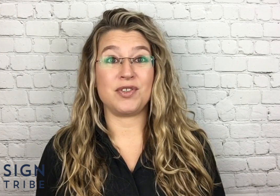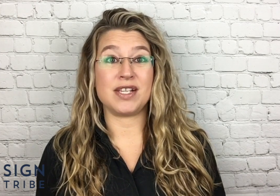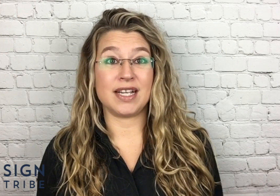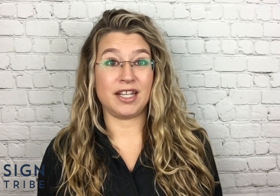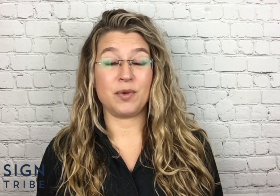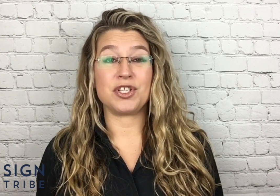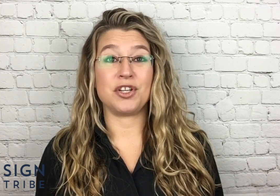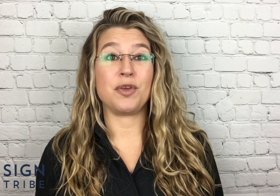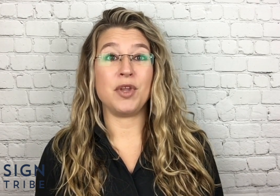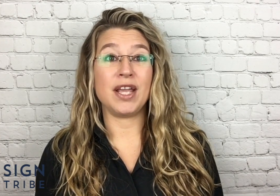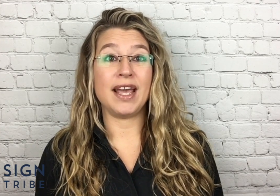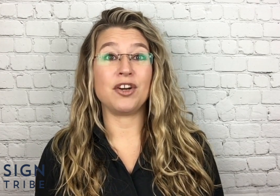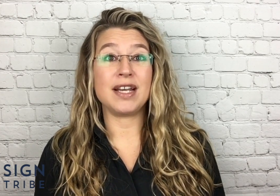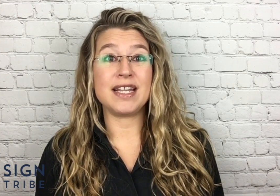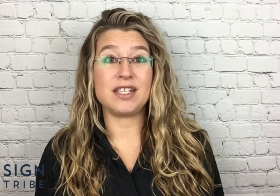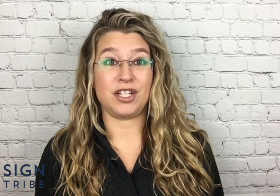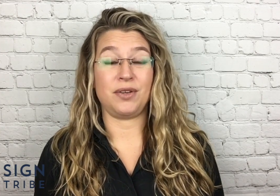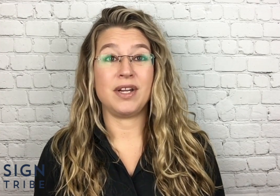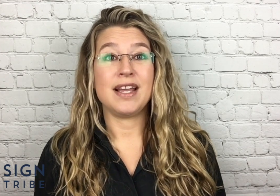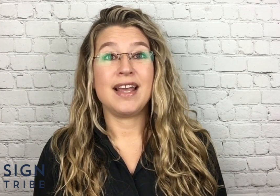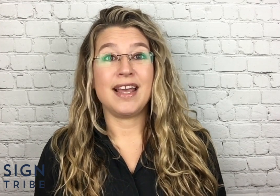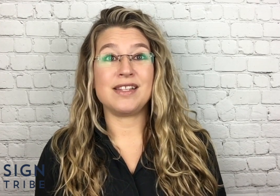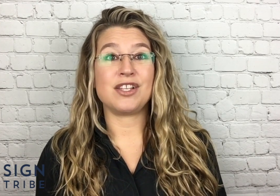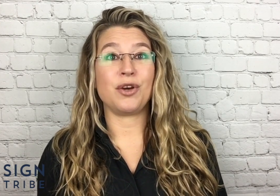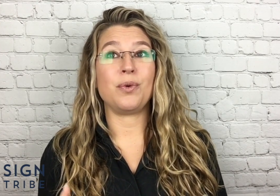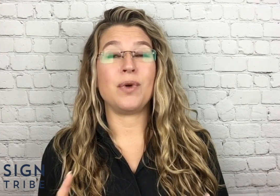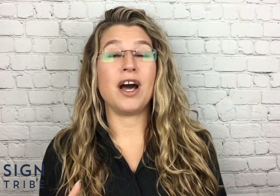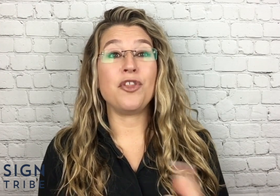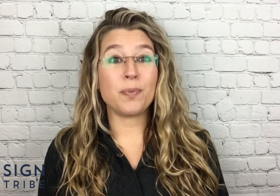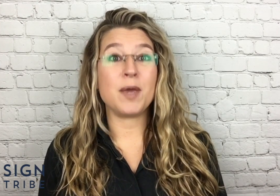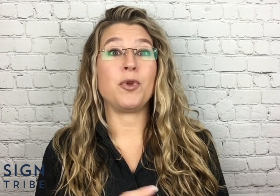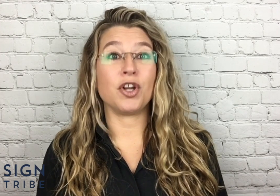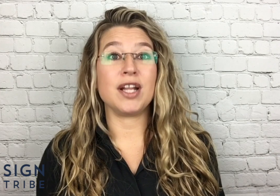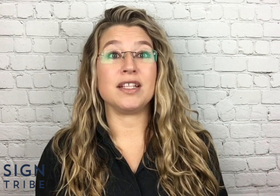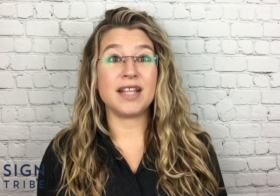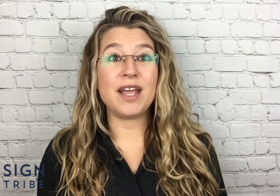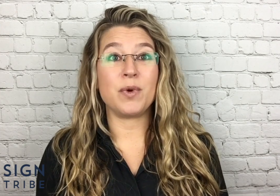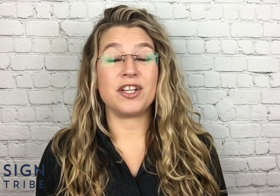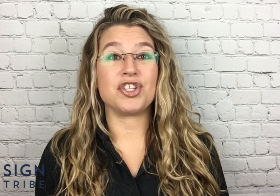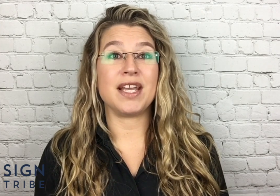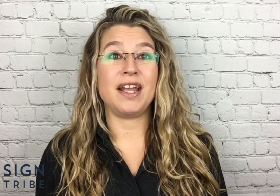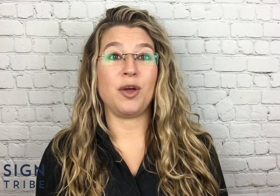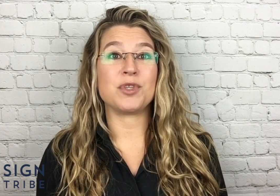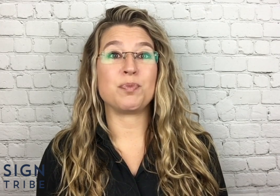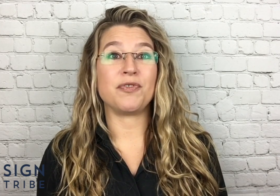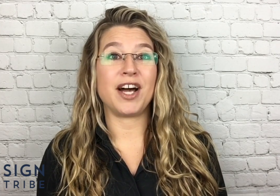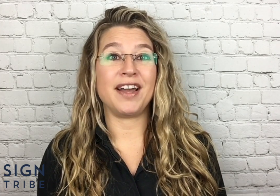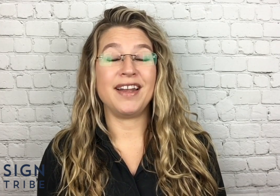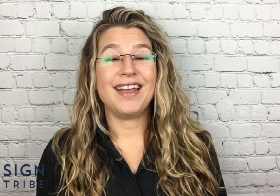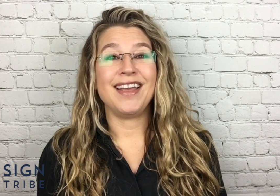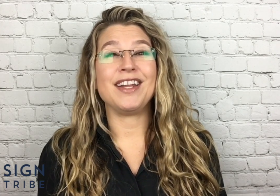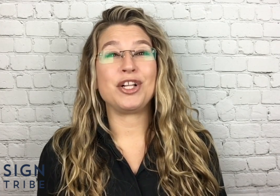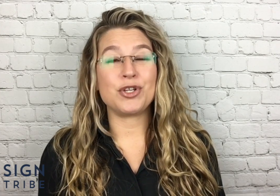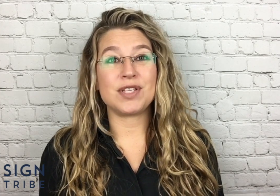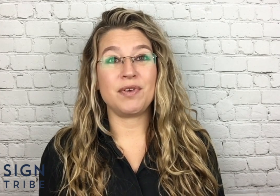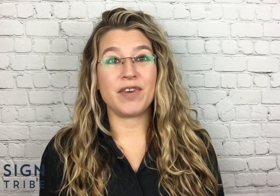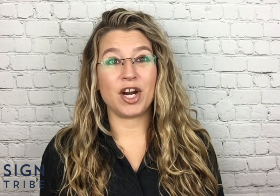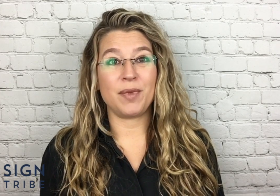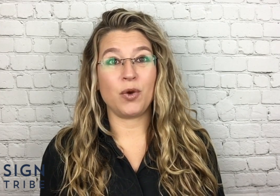sign language to communicate or needs to. And so other people learning the language can help to provide an inclusive environment